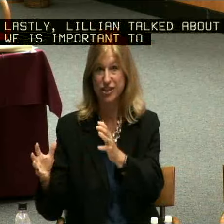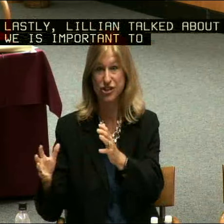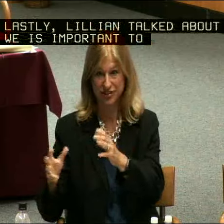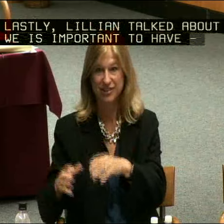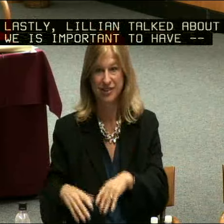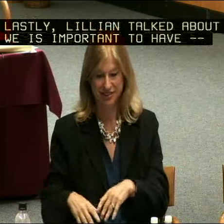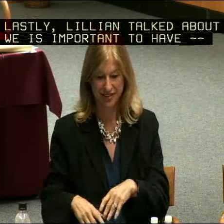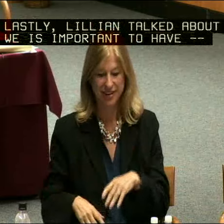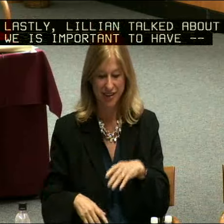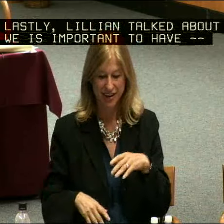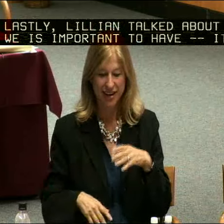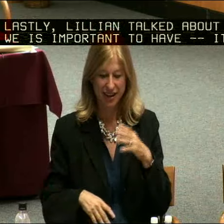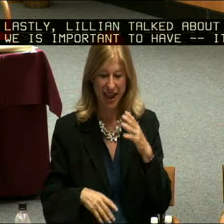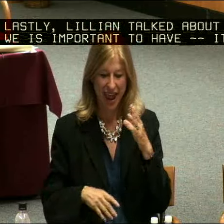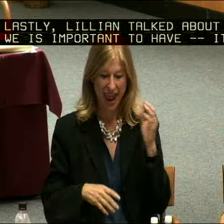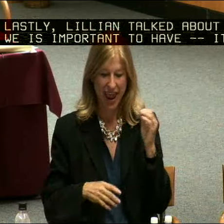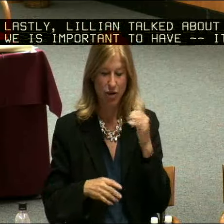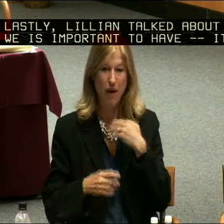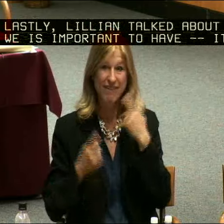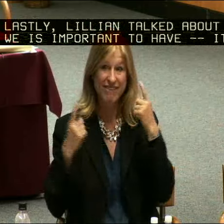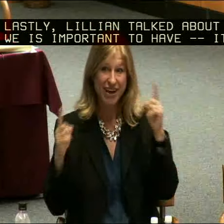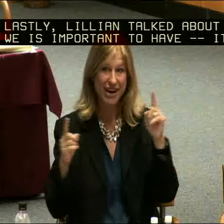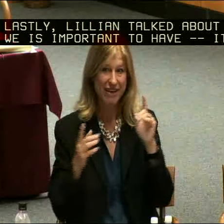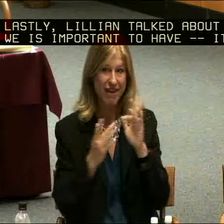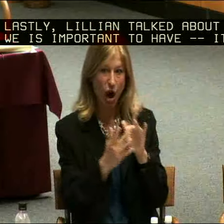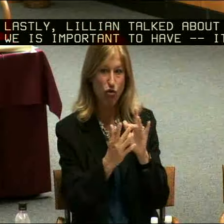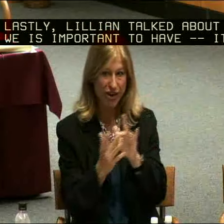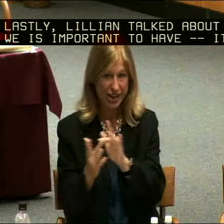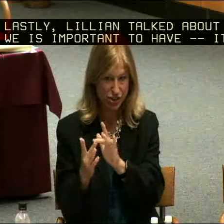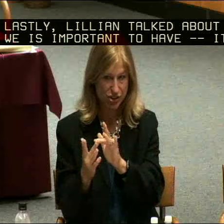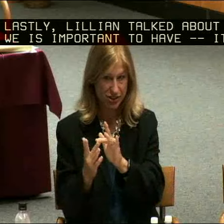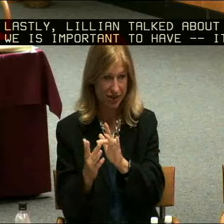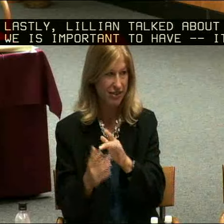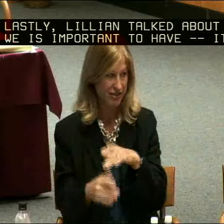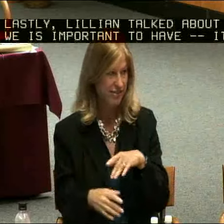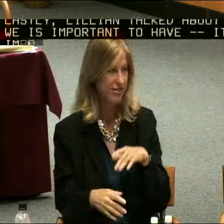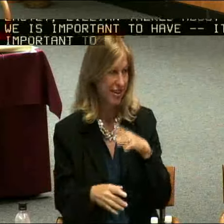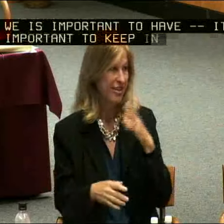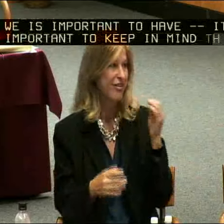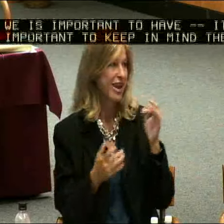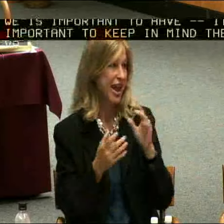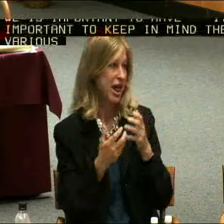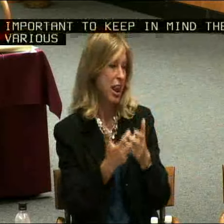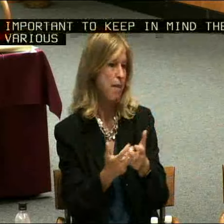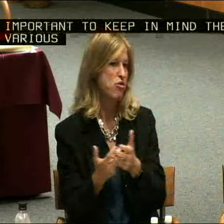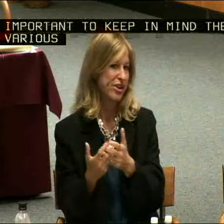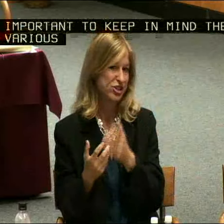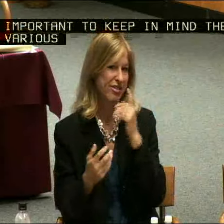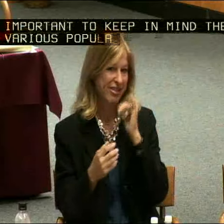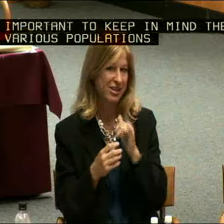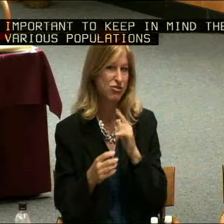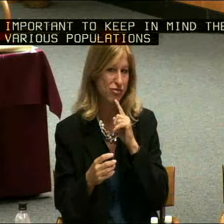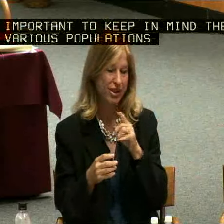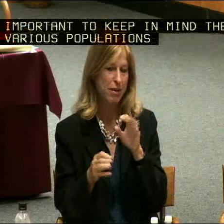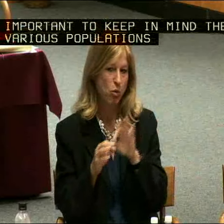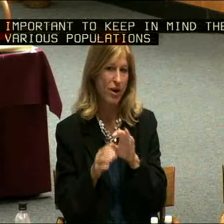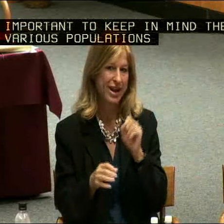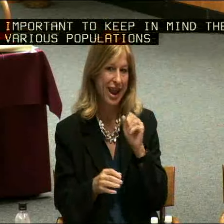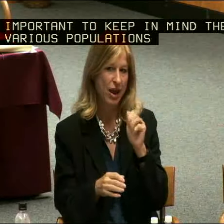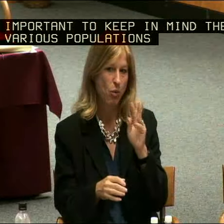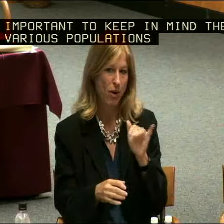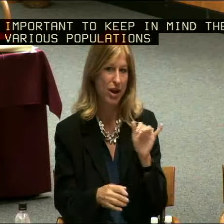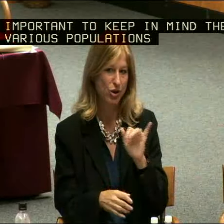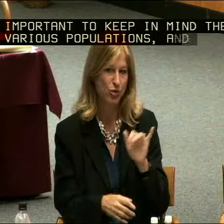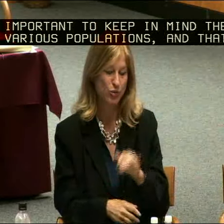keep in mind the various populations, and that we must have effective outreach and